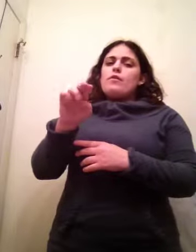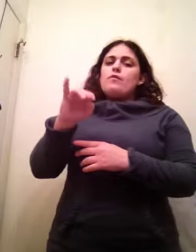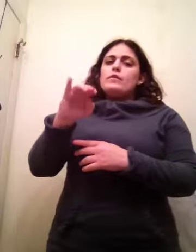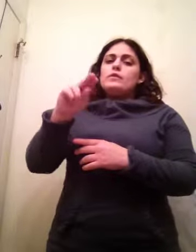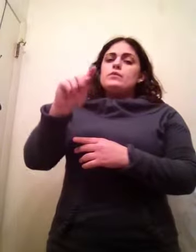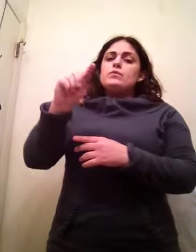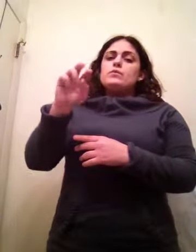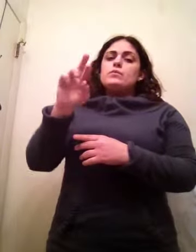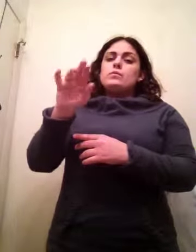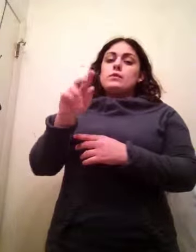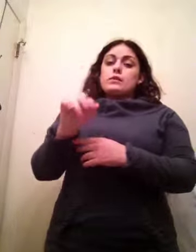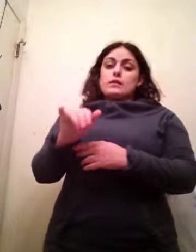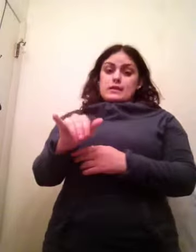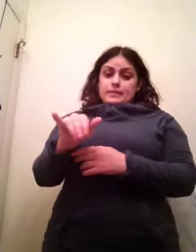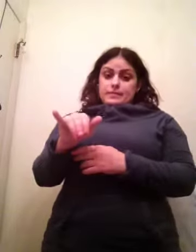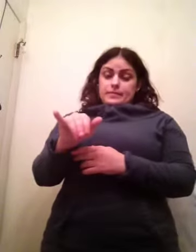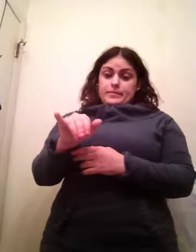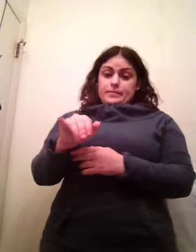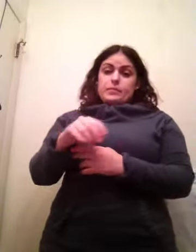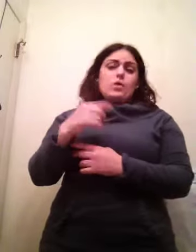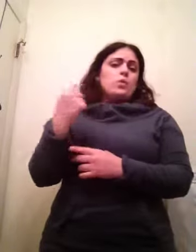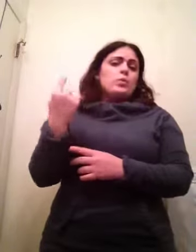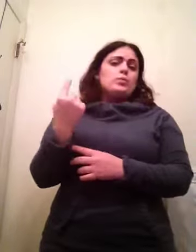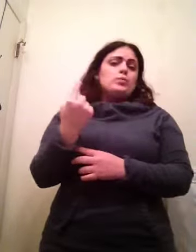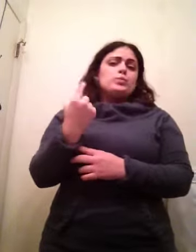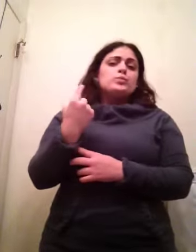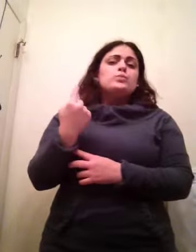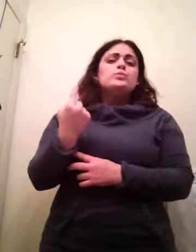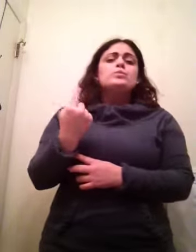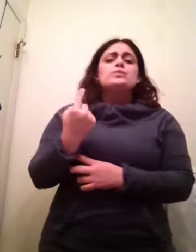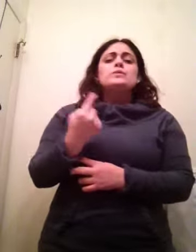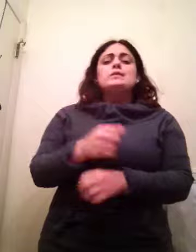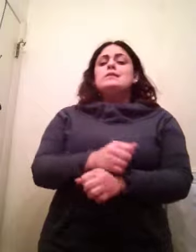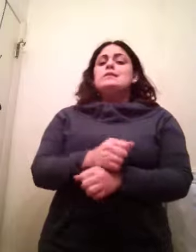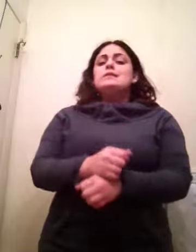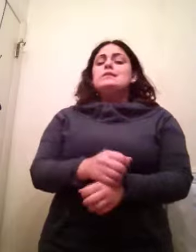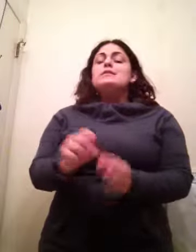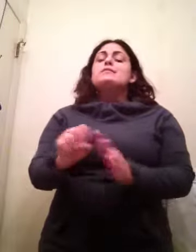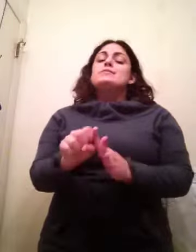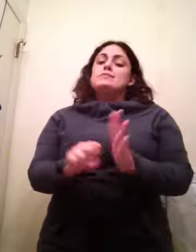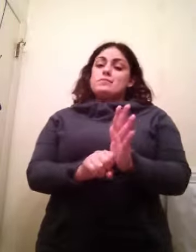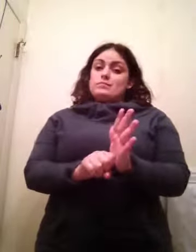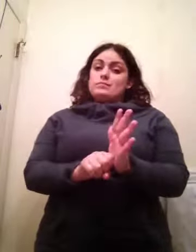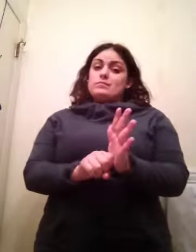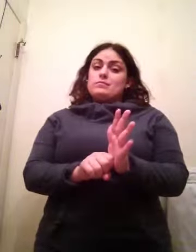if you would like to abbreviate the states, you may do so. You can use postal abbreviations, which are the two